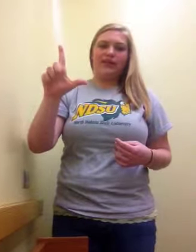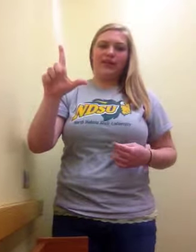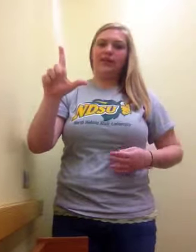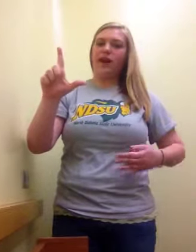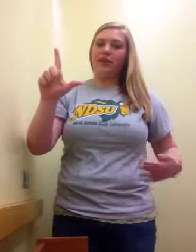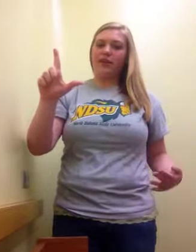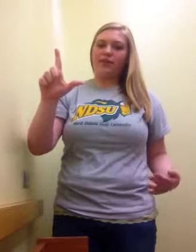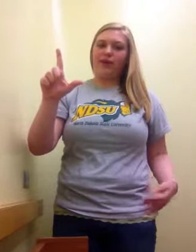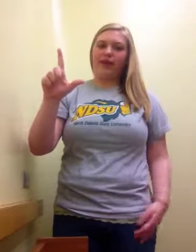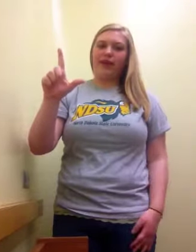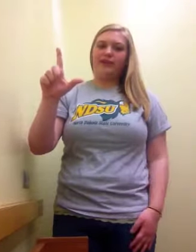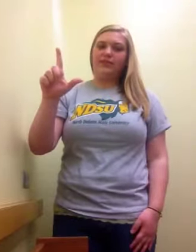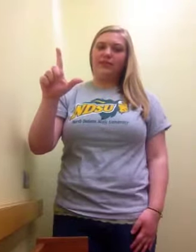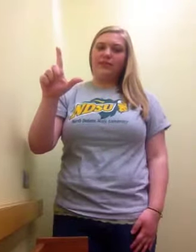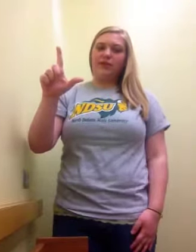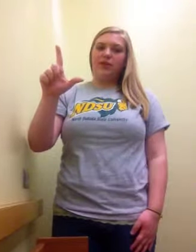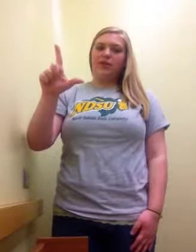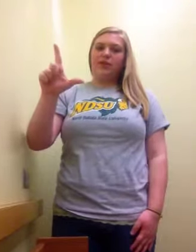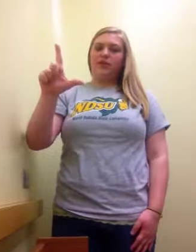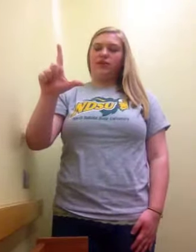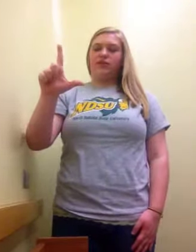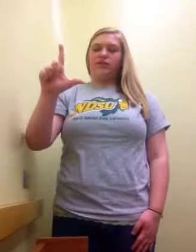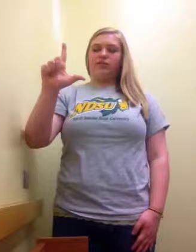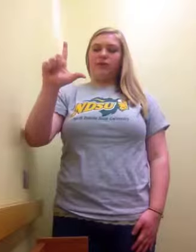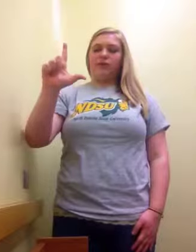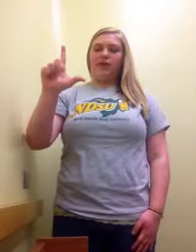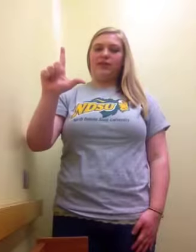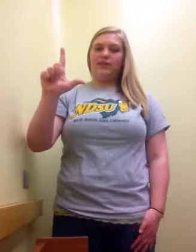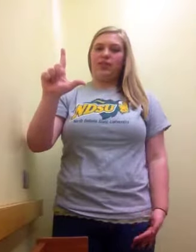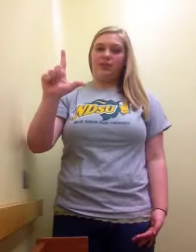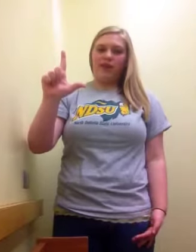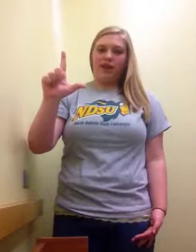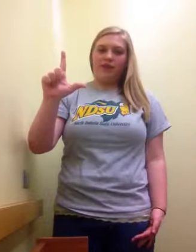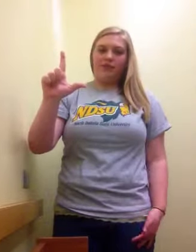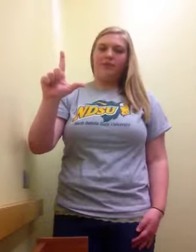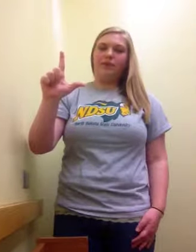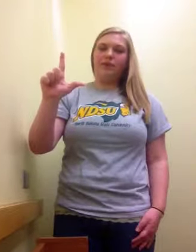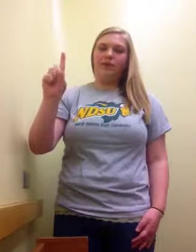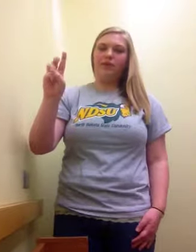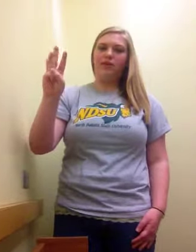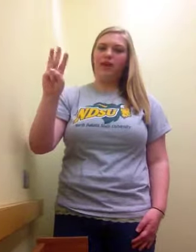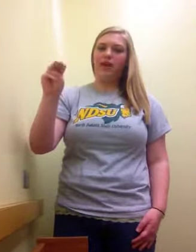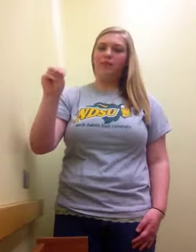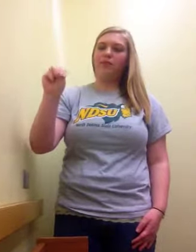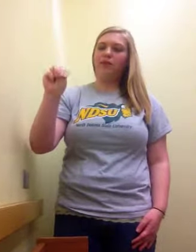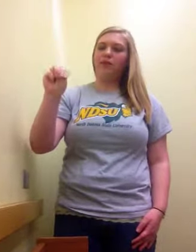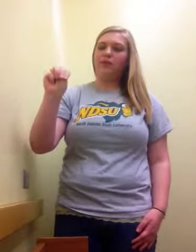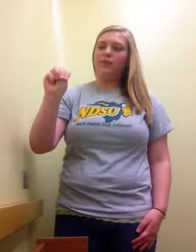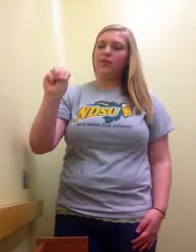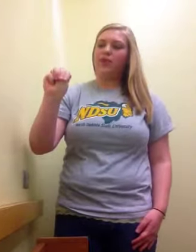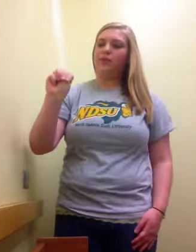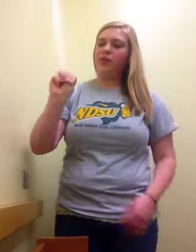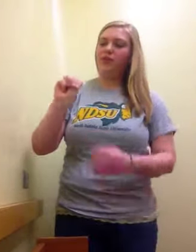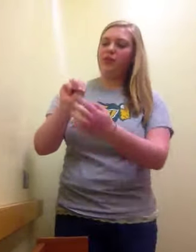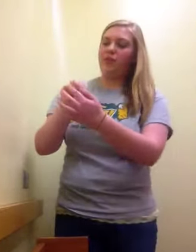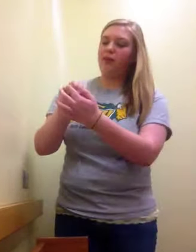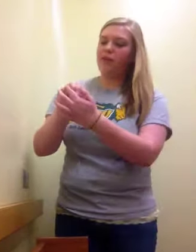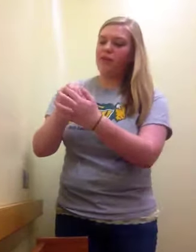easy, commonly recognized symbol. You just open your hands in the shape of an L. M, you're going to put your thumb underneath